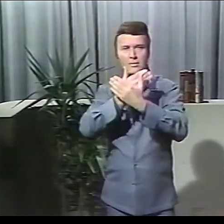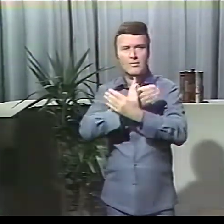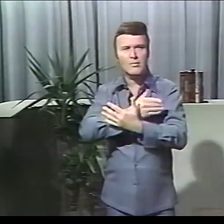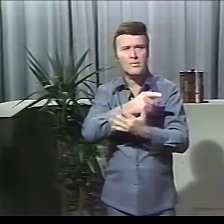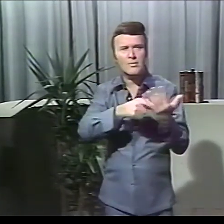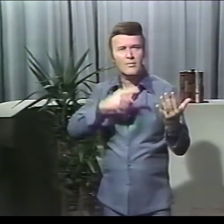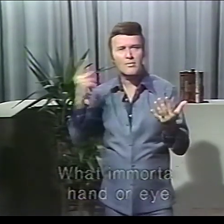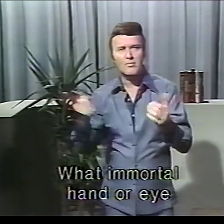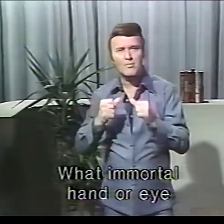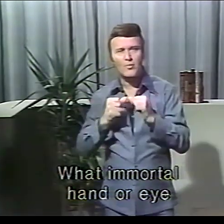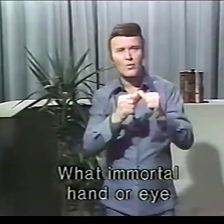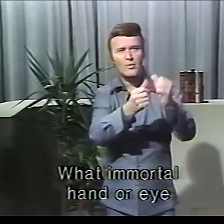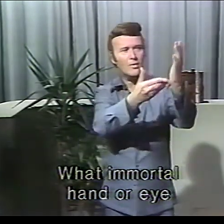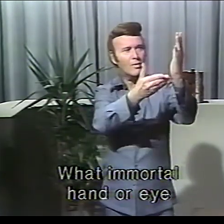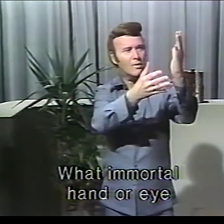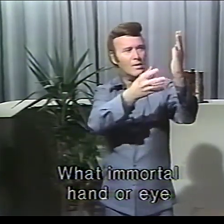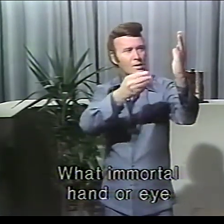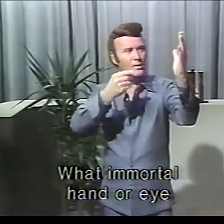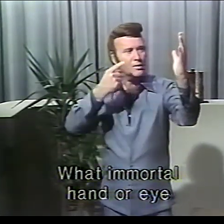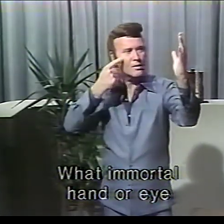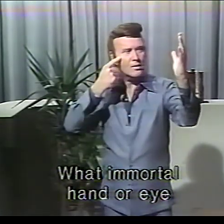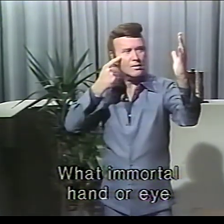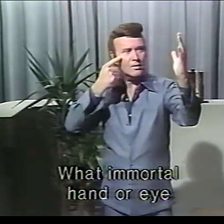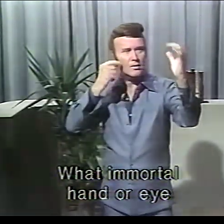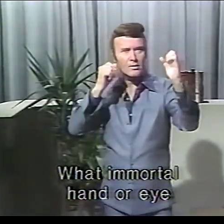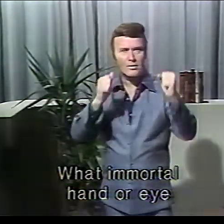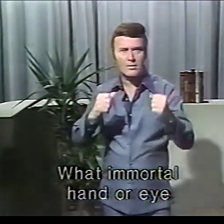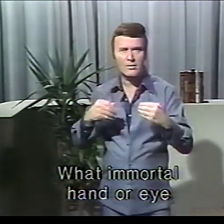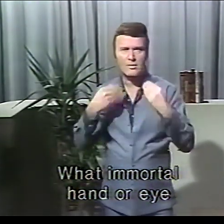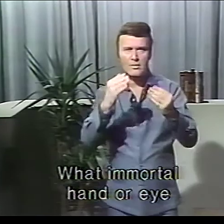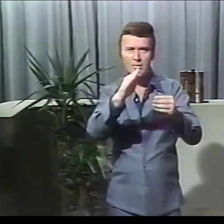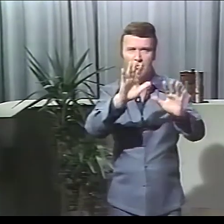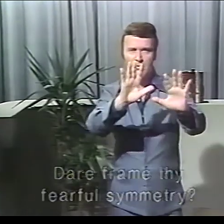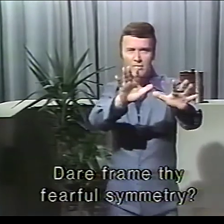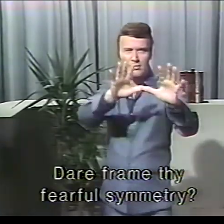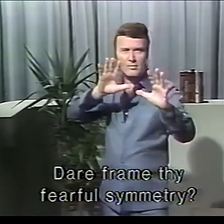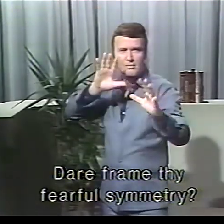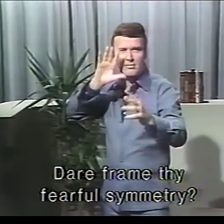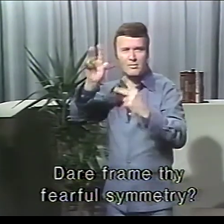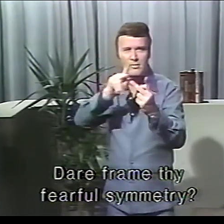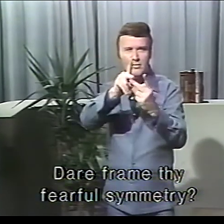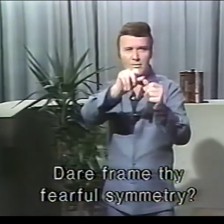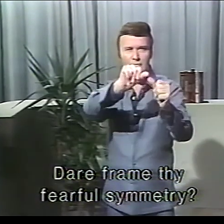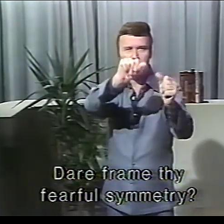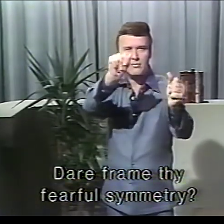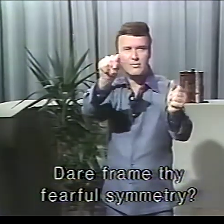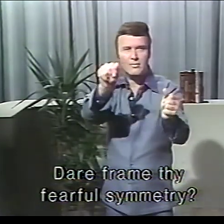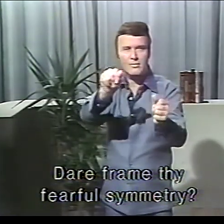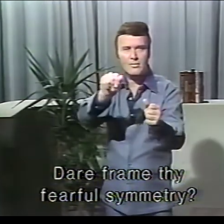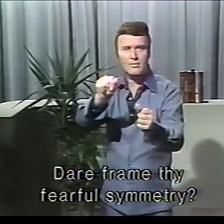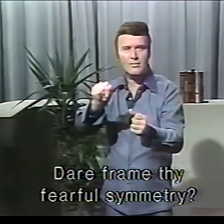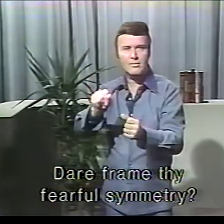night. What immortal hand or eye dare frame thy fearful symmetry?